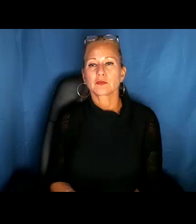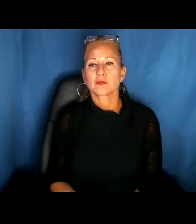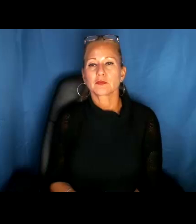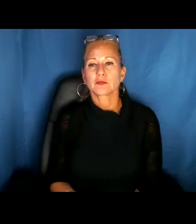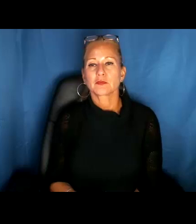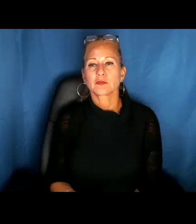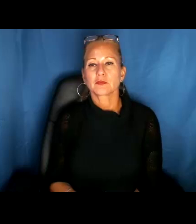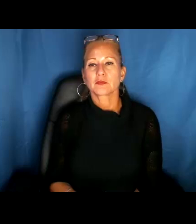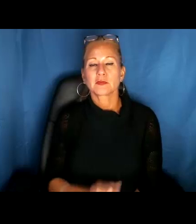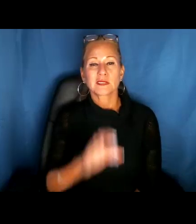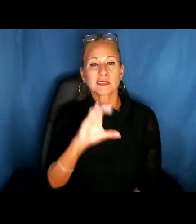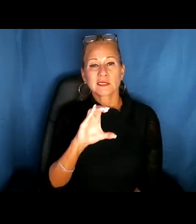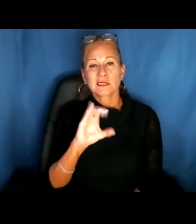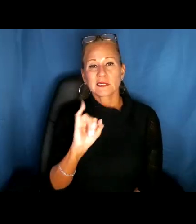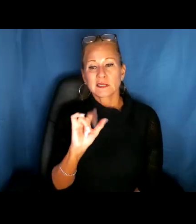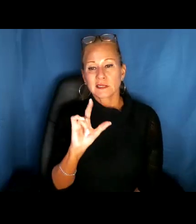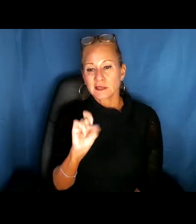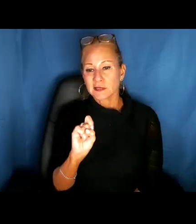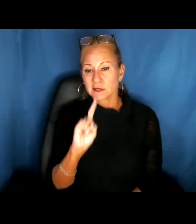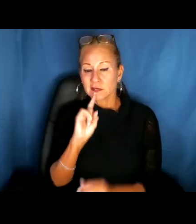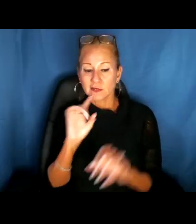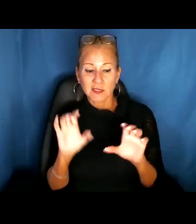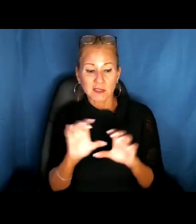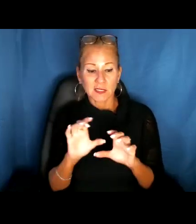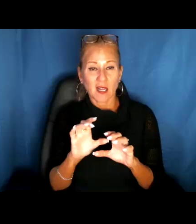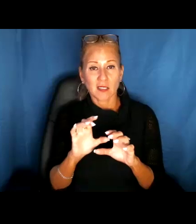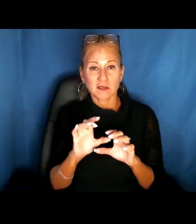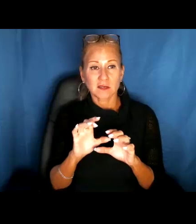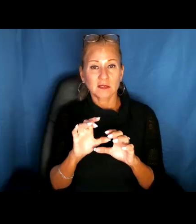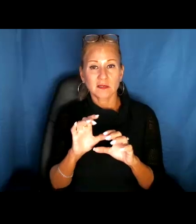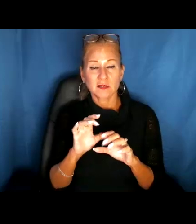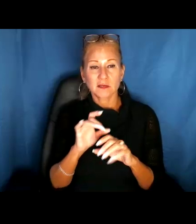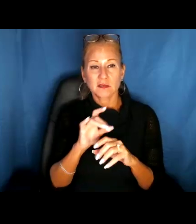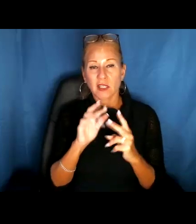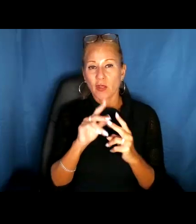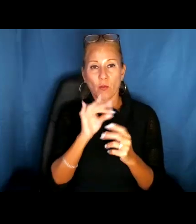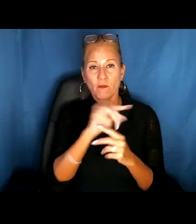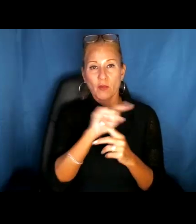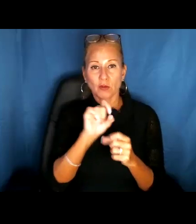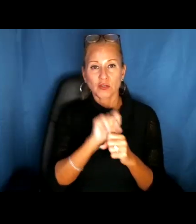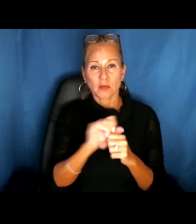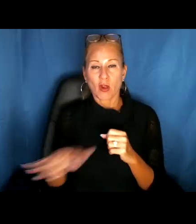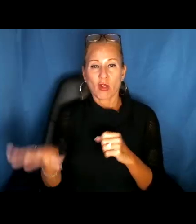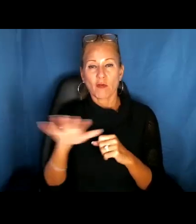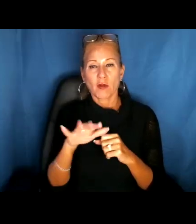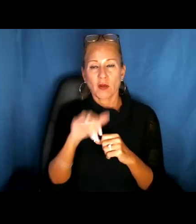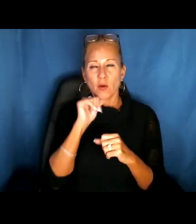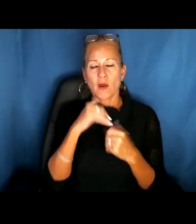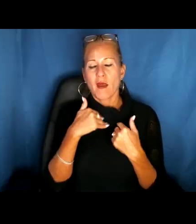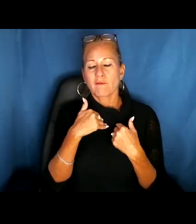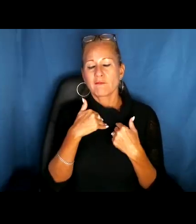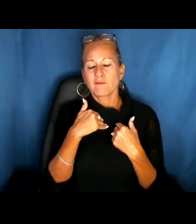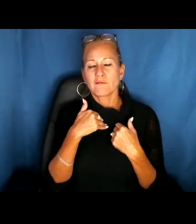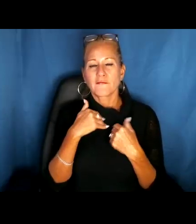so SILs have done either one of those jobs across our country. I don't really have